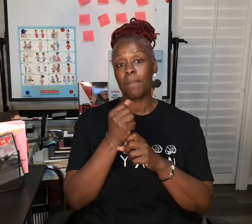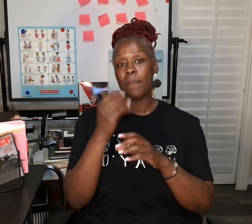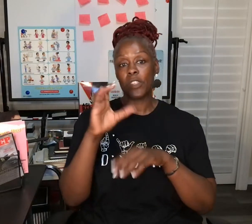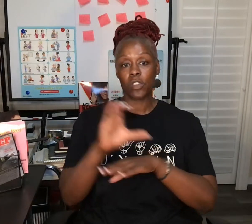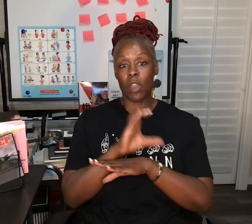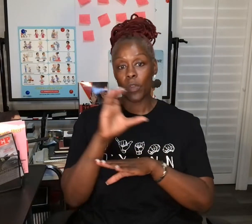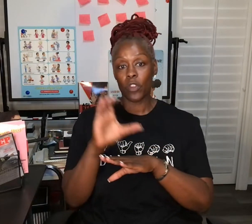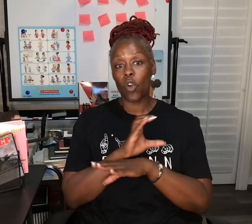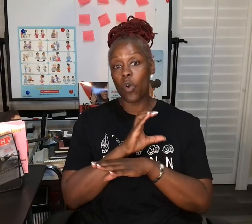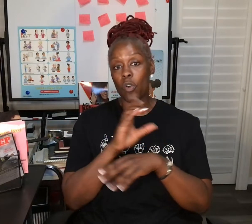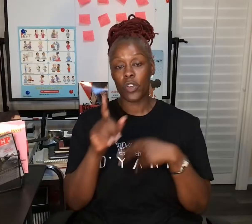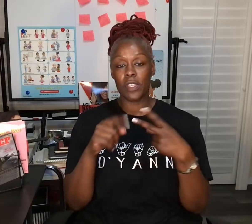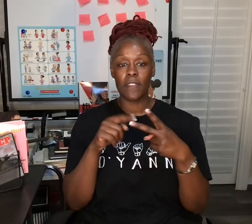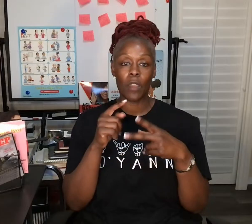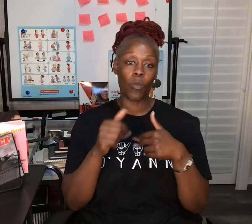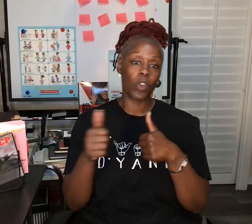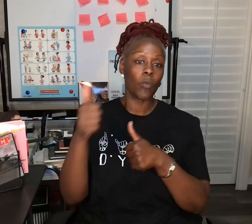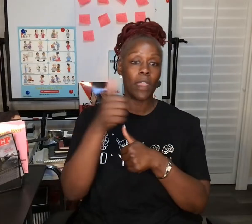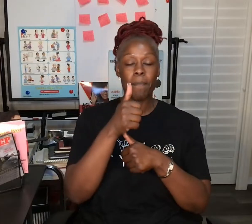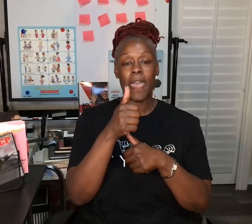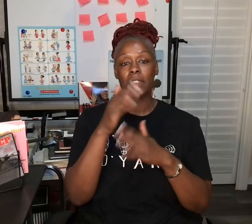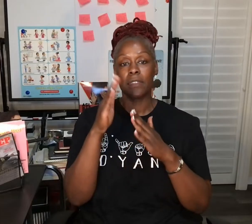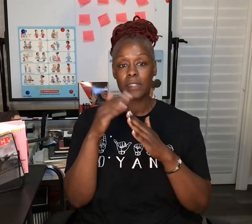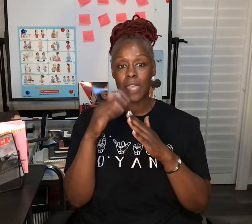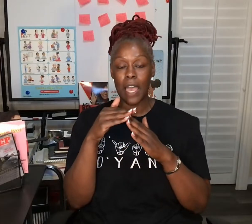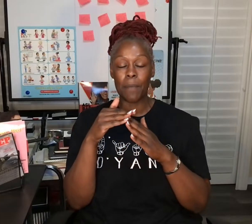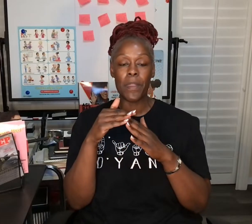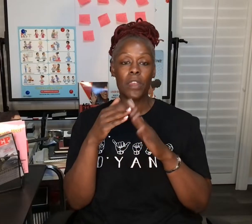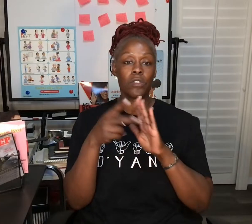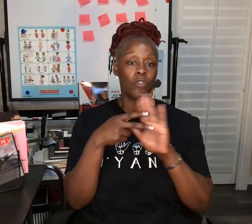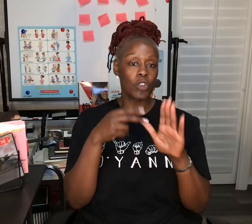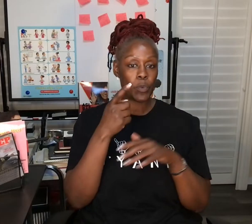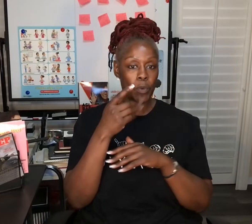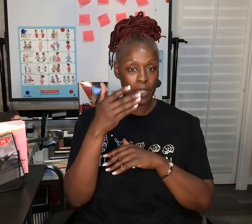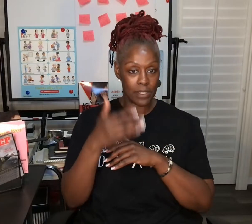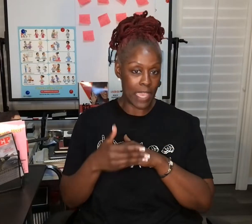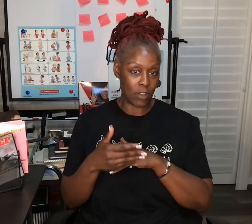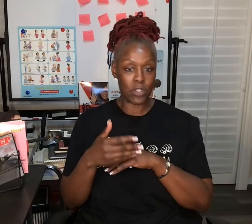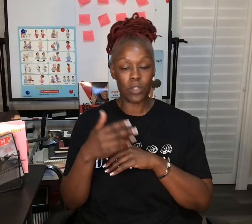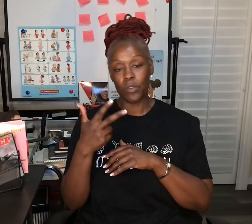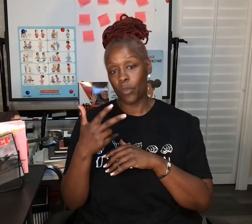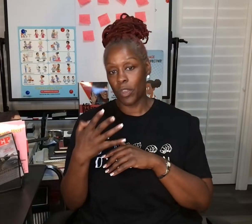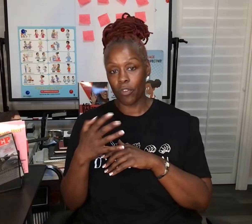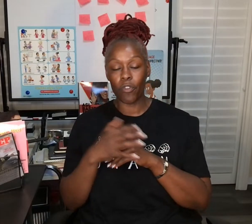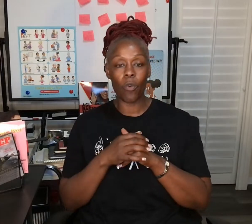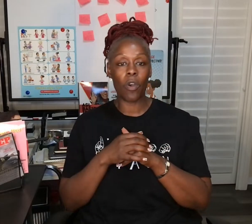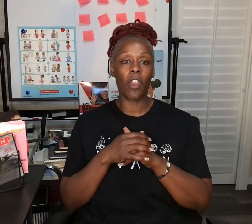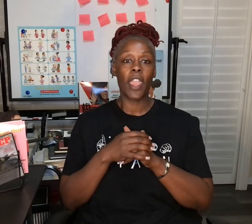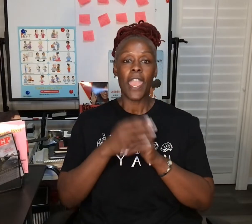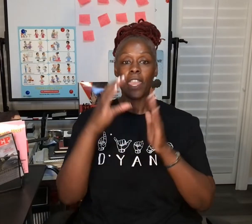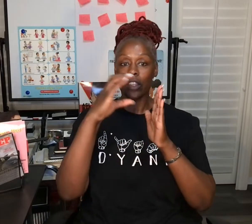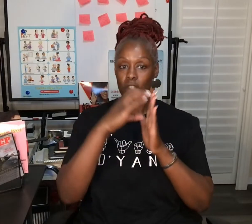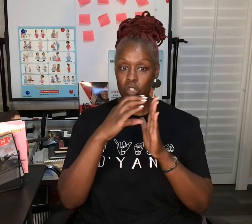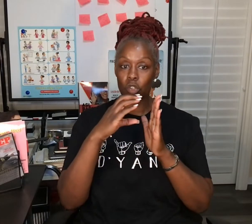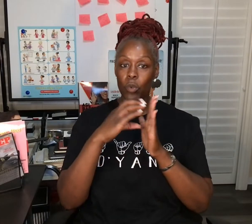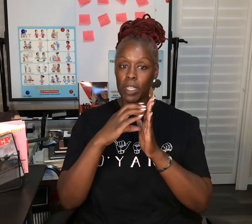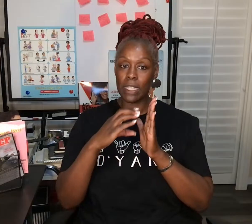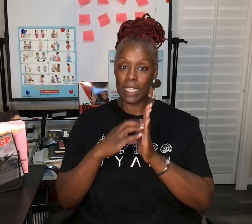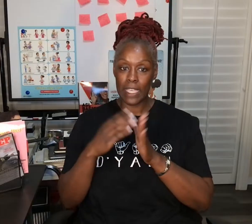maybe start with the chorus and then work your way back to the top, to verse 1 down to 3 or 4, and you just do it